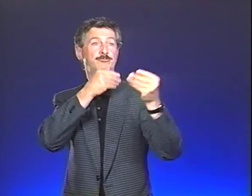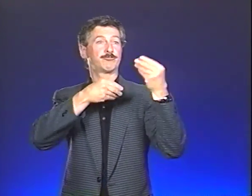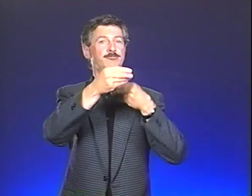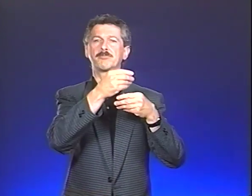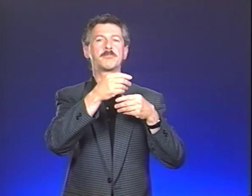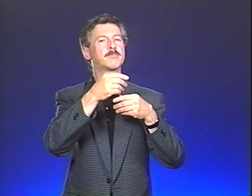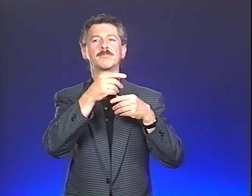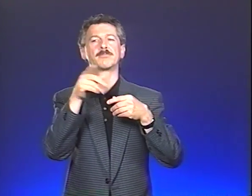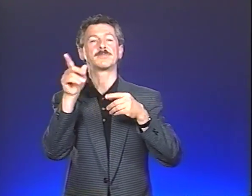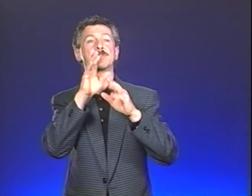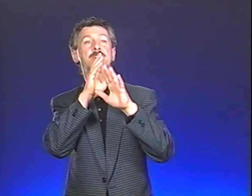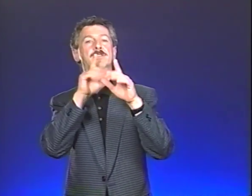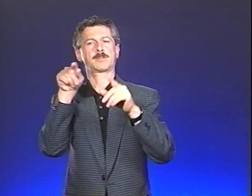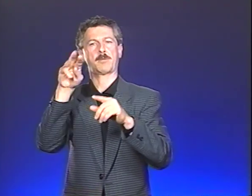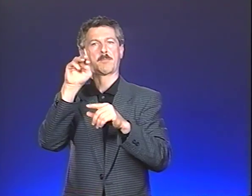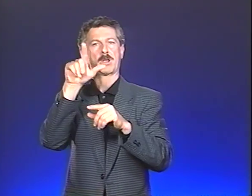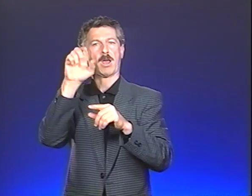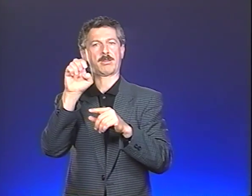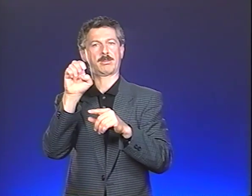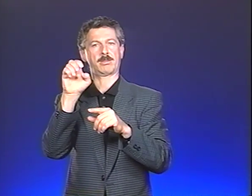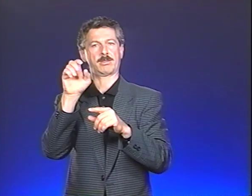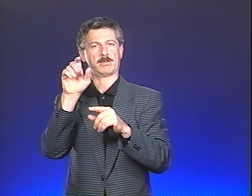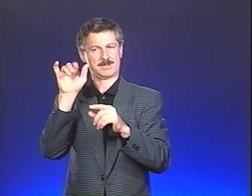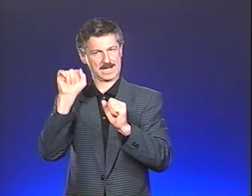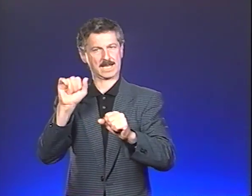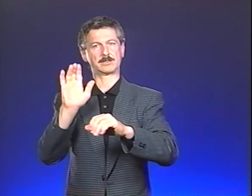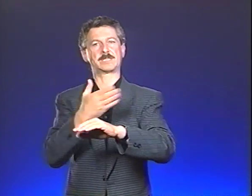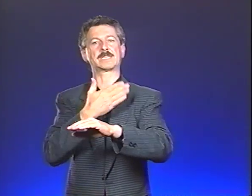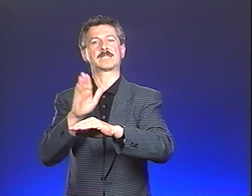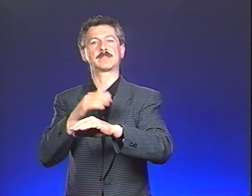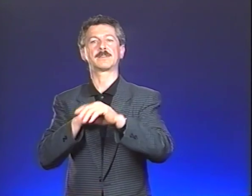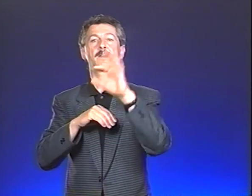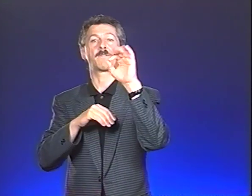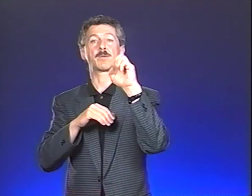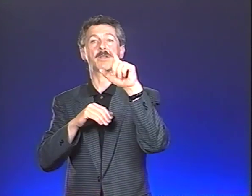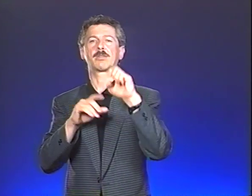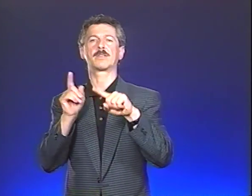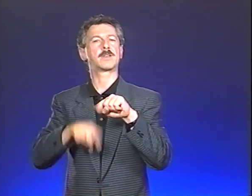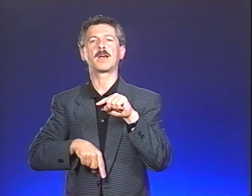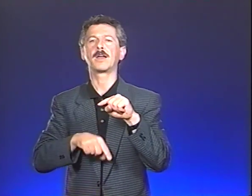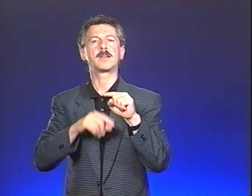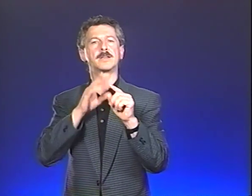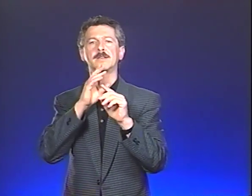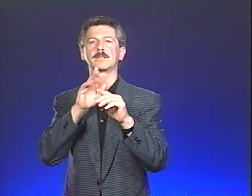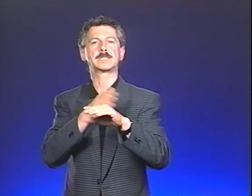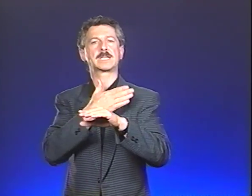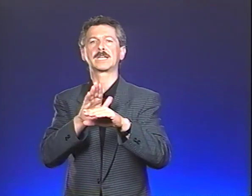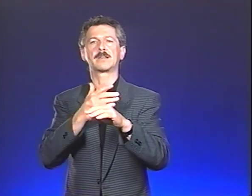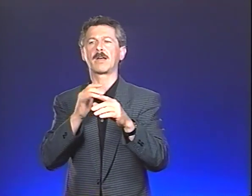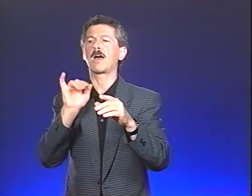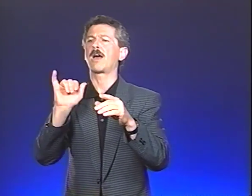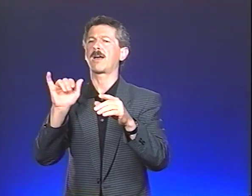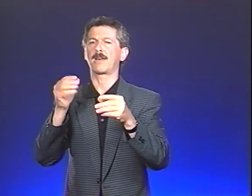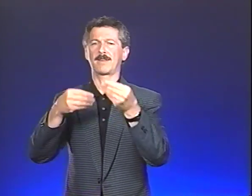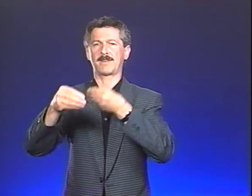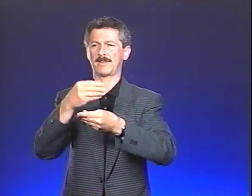This is not true in other communication systems. Bird songs, for example, it's primarily the male who sings and not the